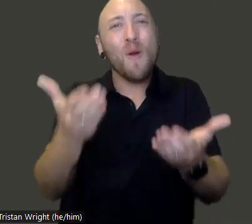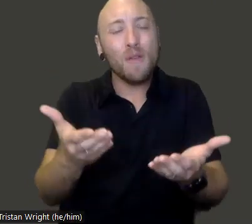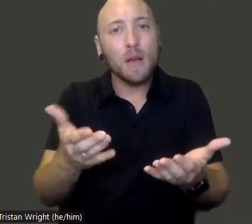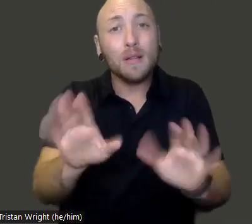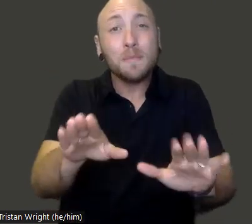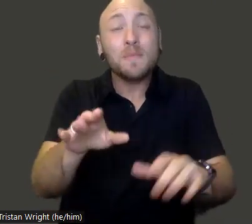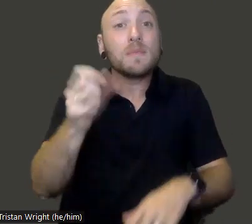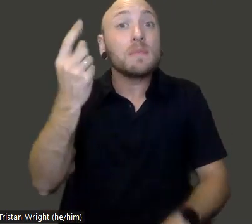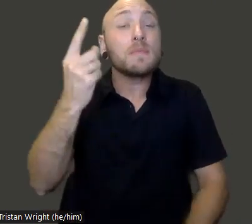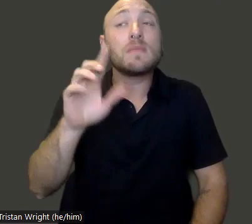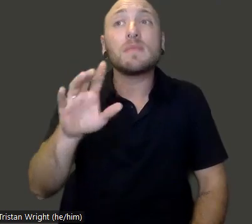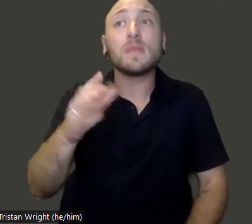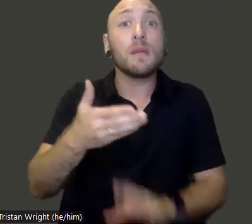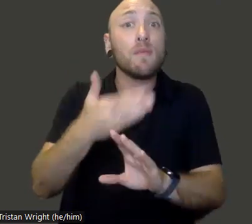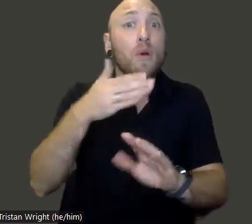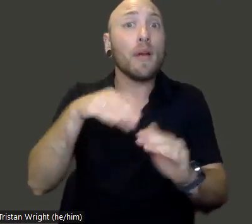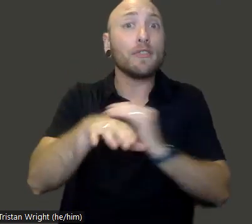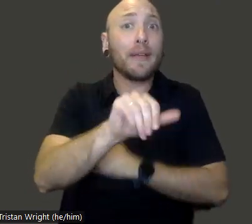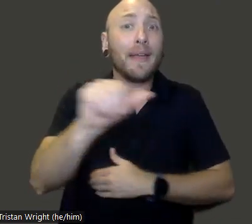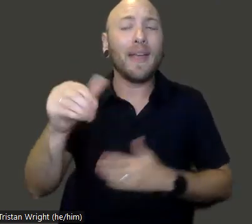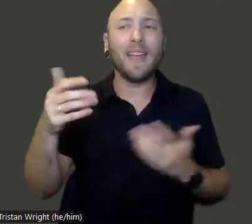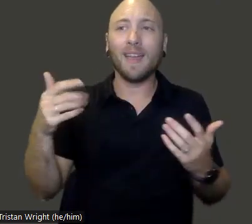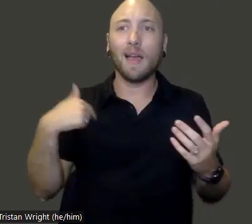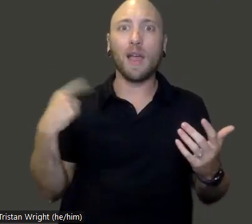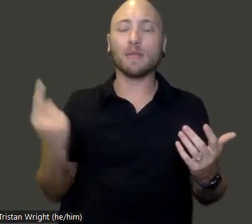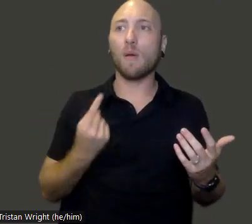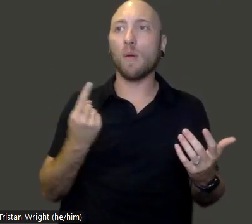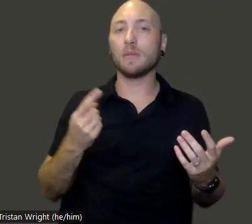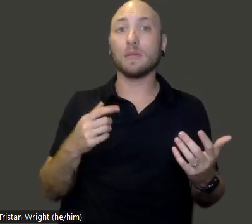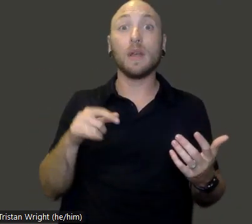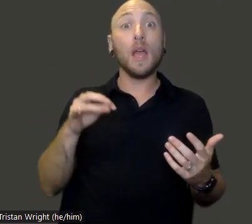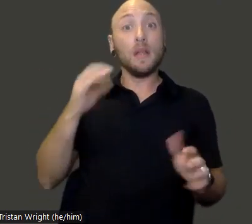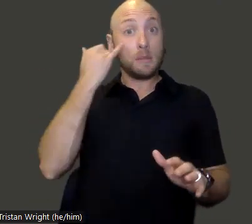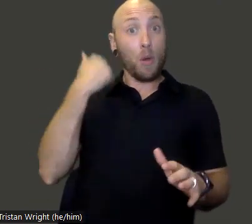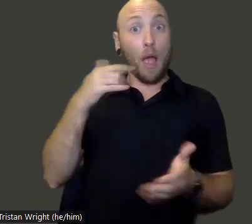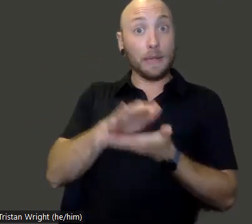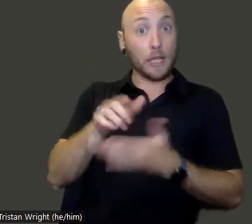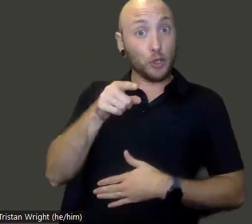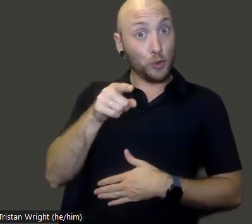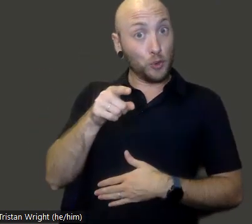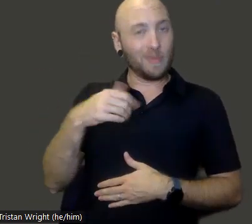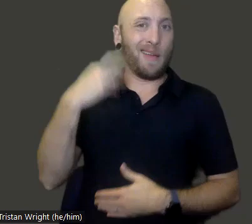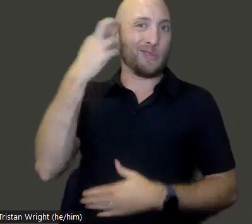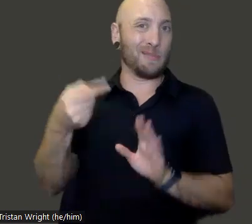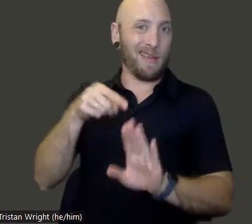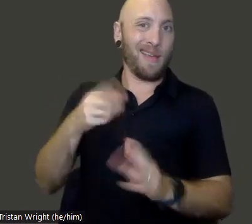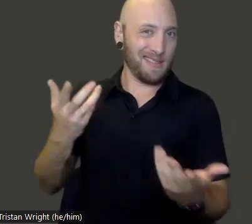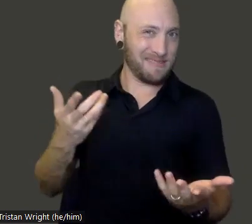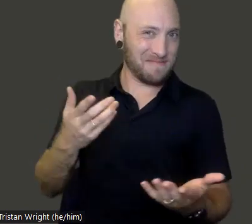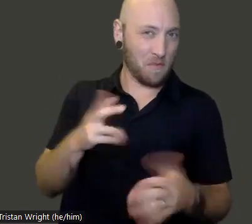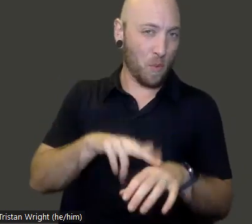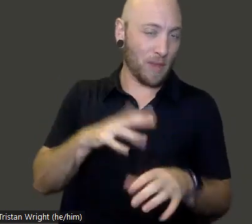think that way before I got here, right? It was always like if I was doing something nice, there was a reason, right? It was because I